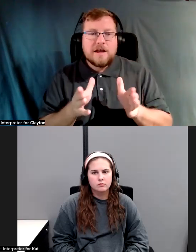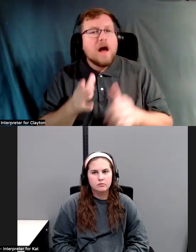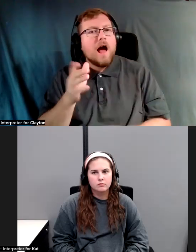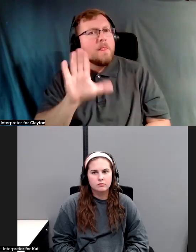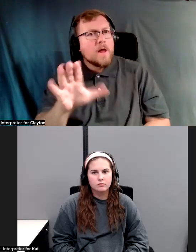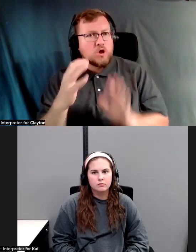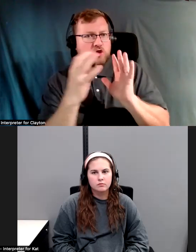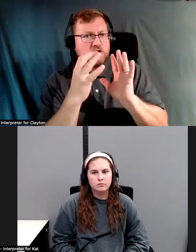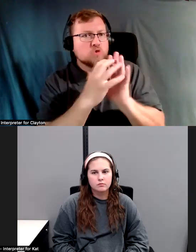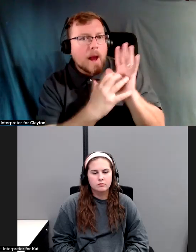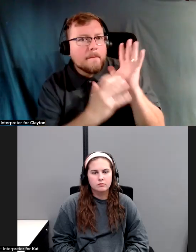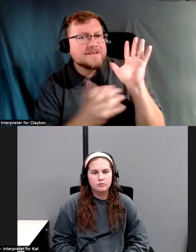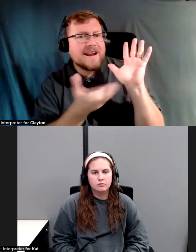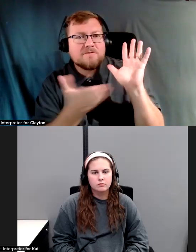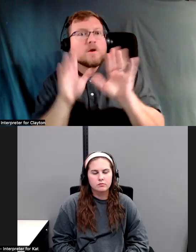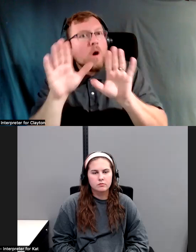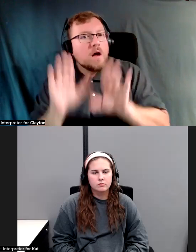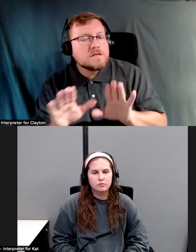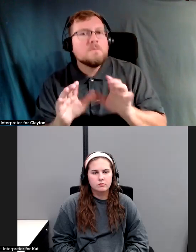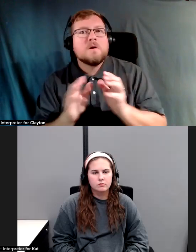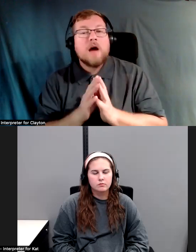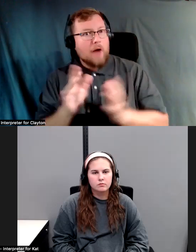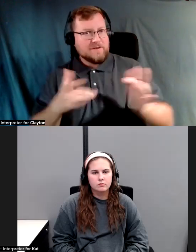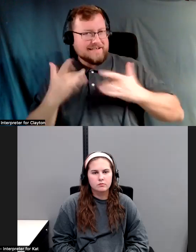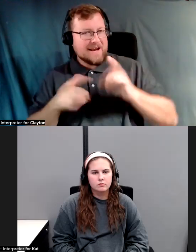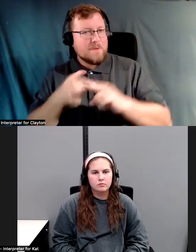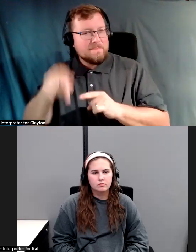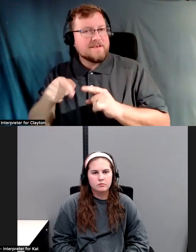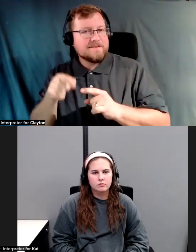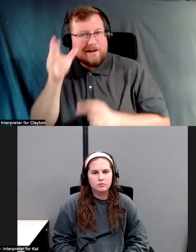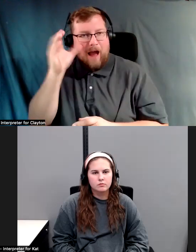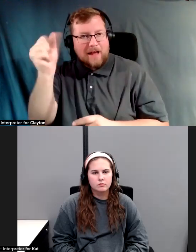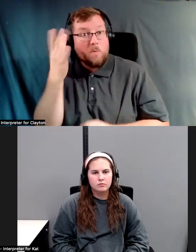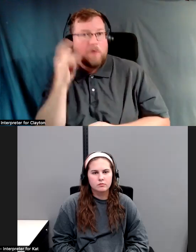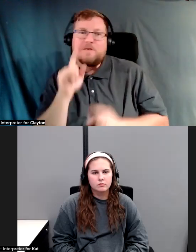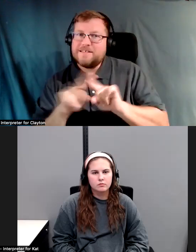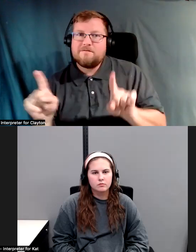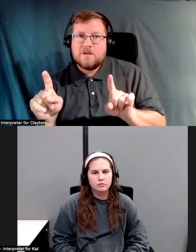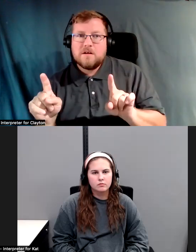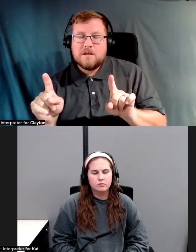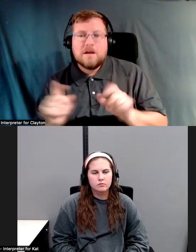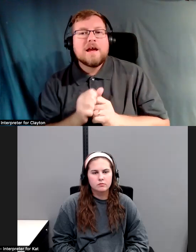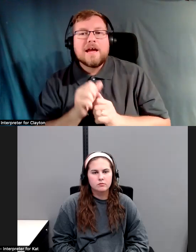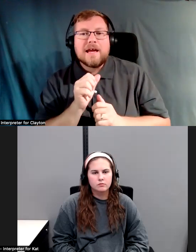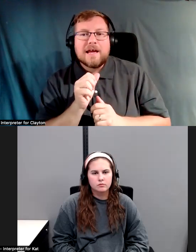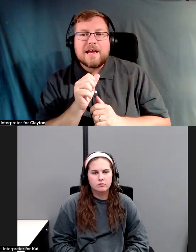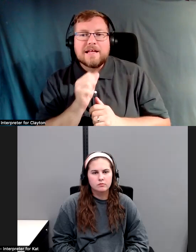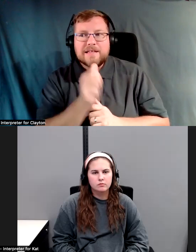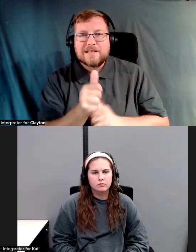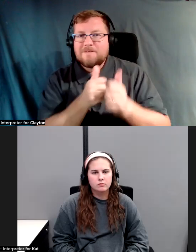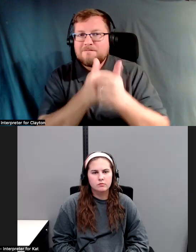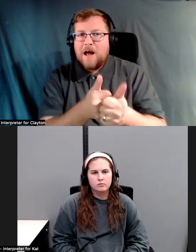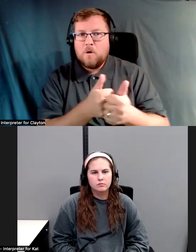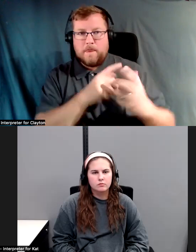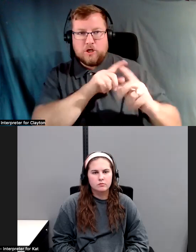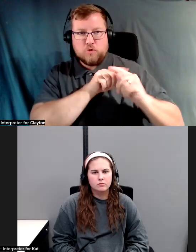and stuff. So I was kind of excited about this one because it was something different. Didn't fall in your traditional Hallmark. It was